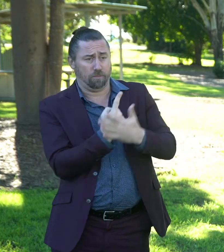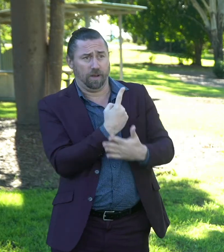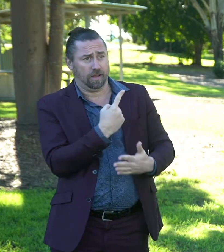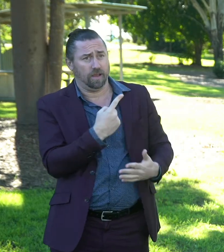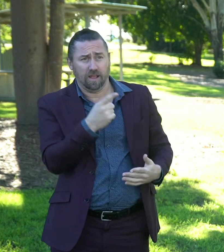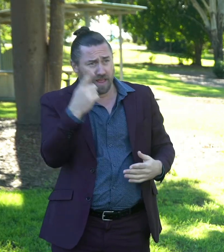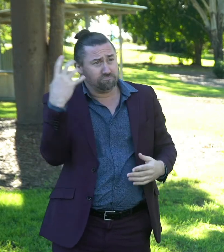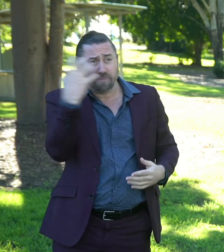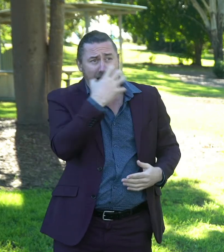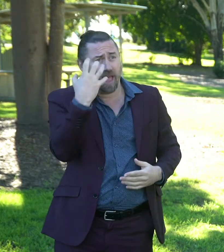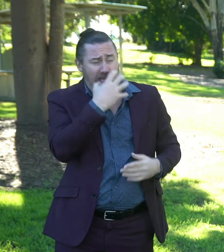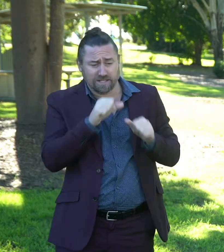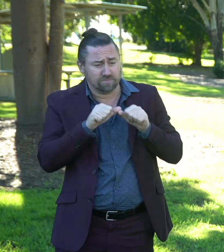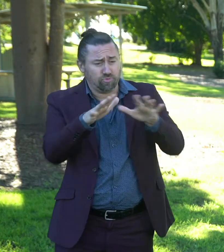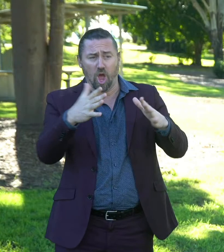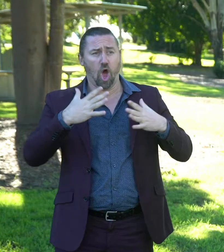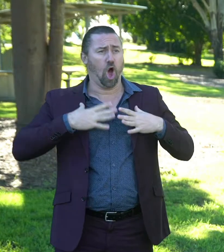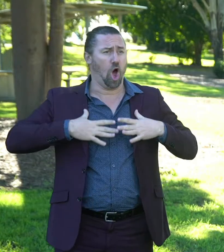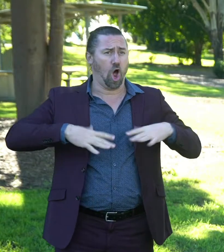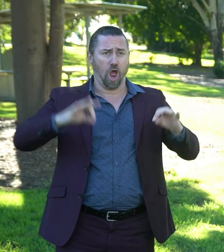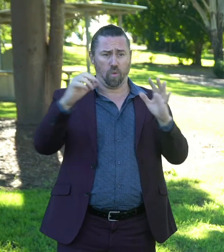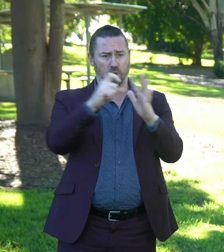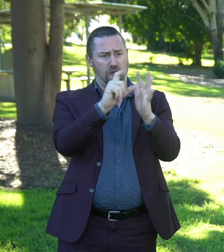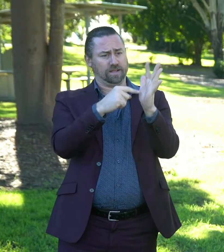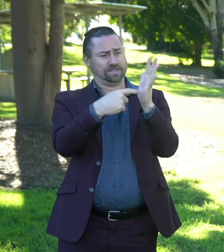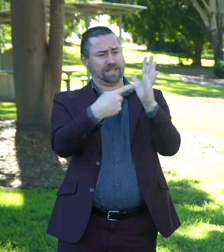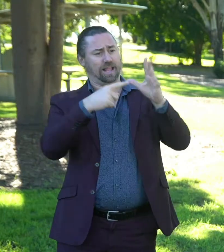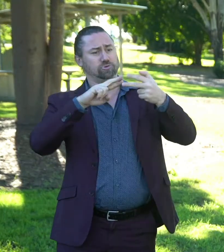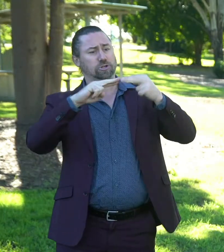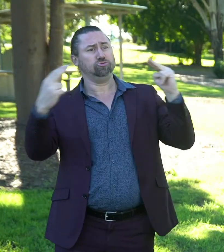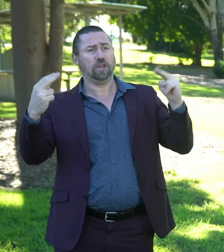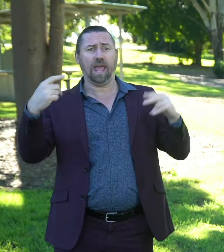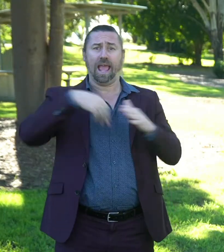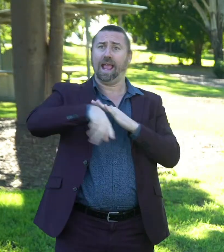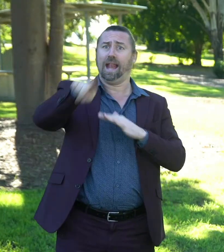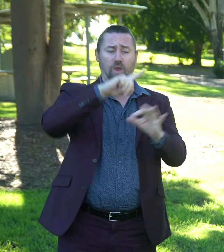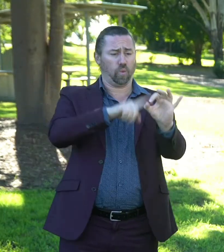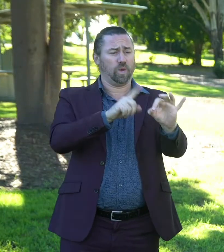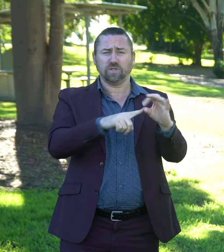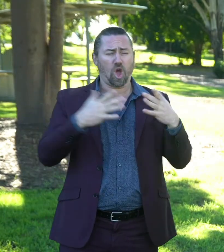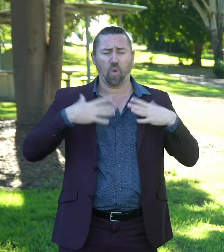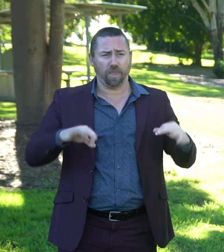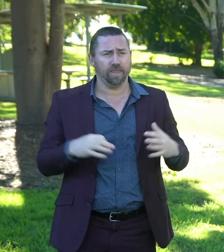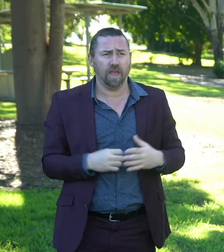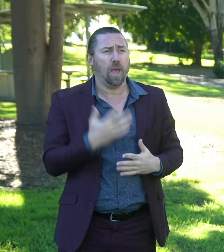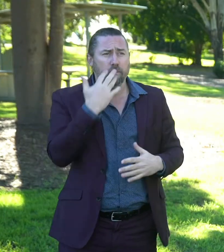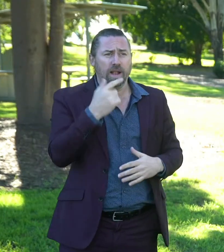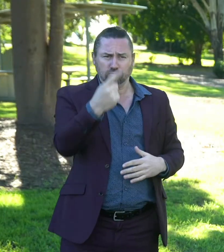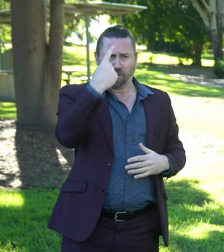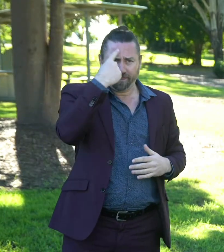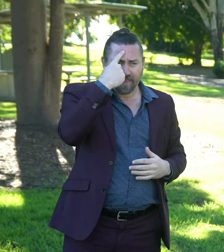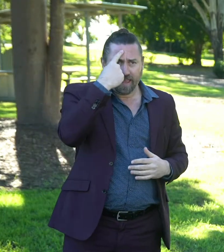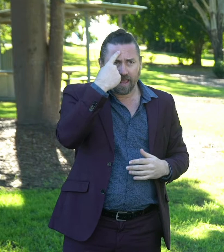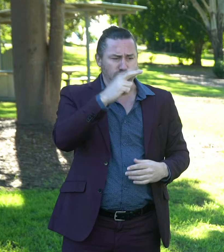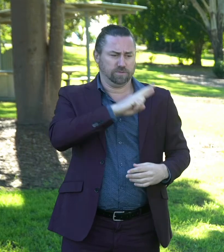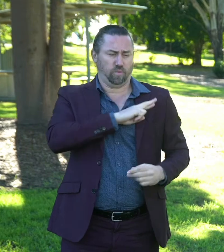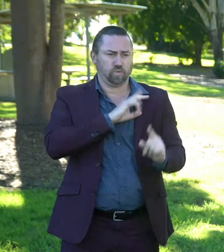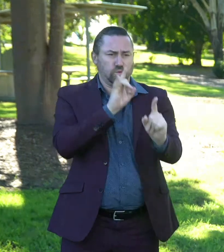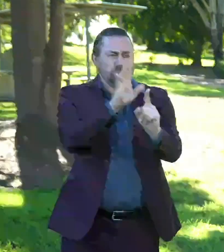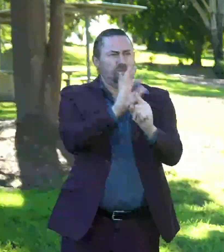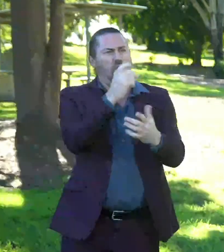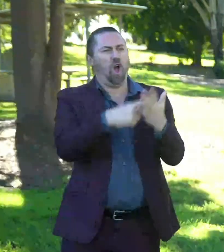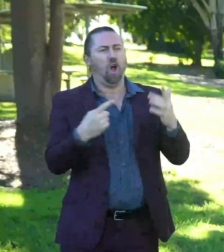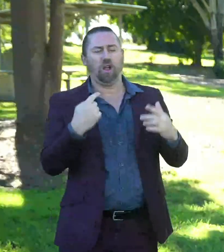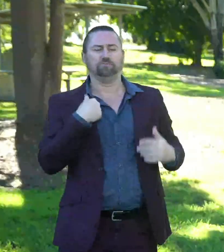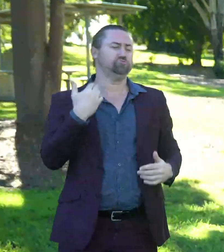strain, and we do not want that spreading in the Queensland community. So you owe it to yourself, to your family and